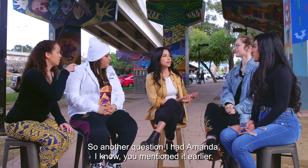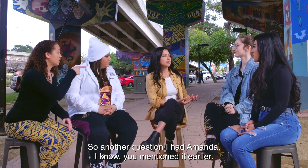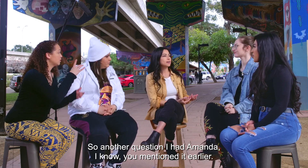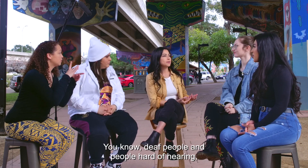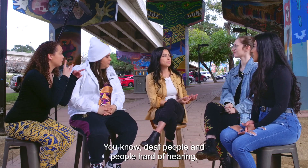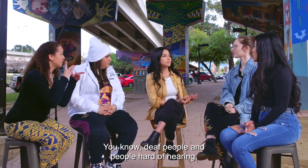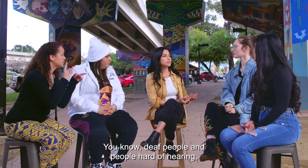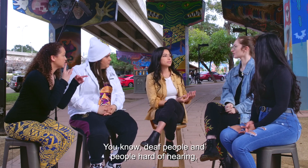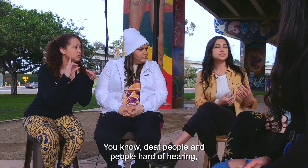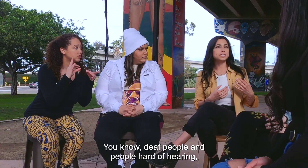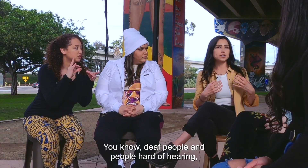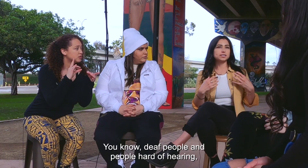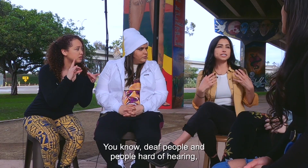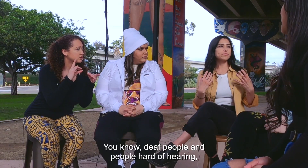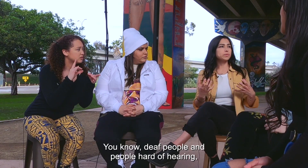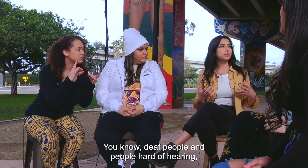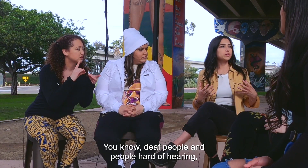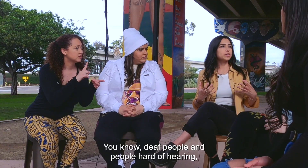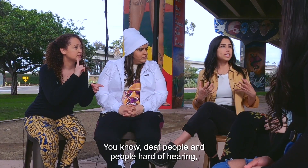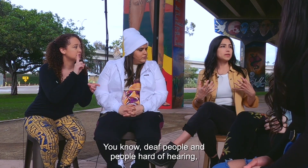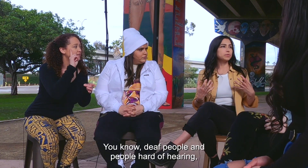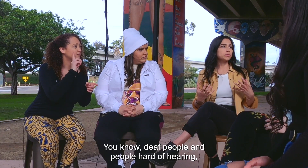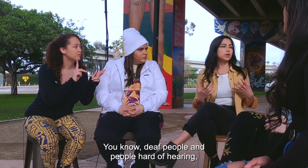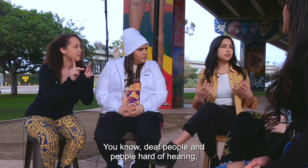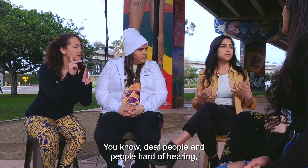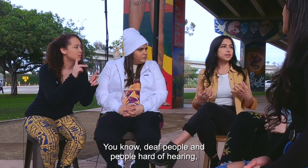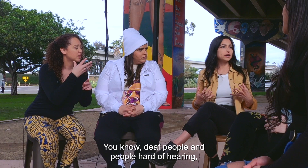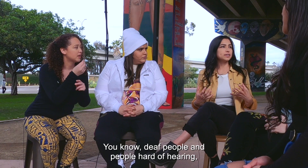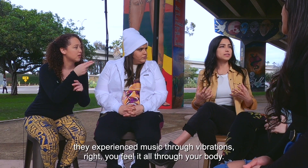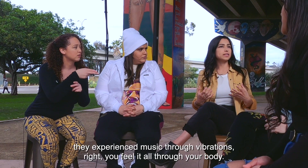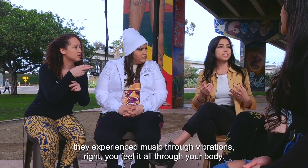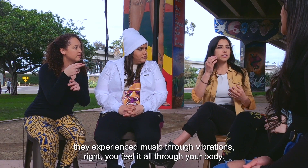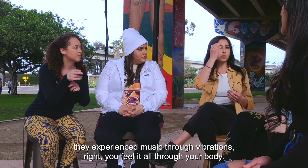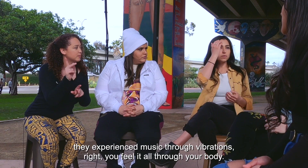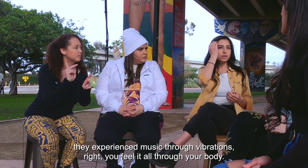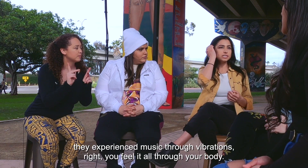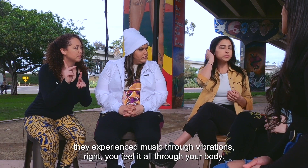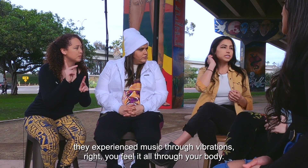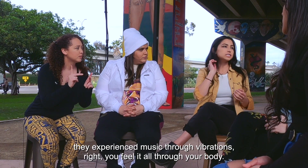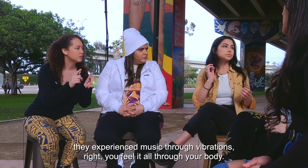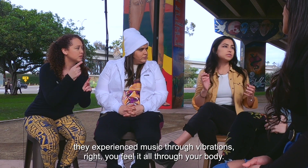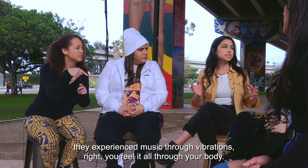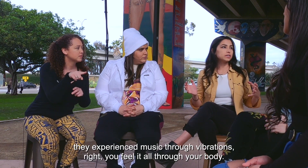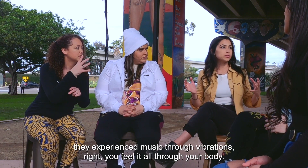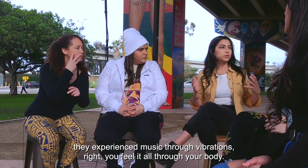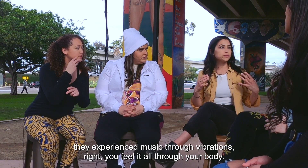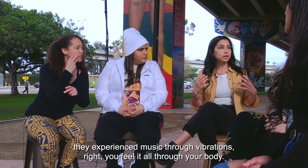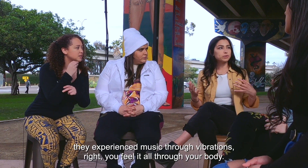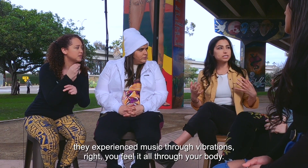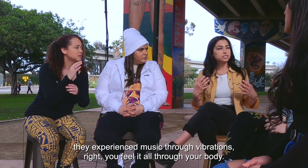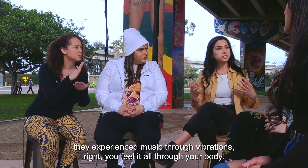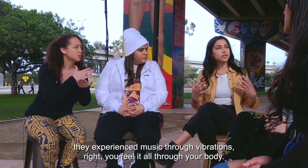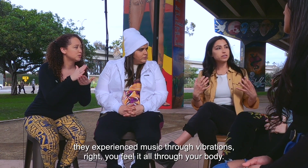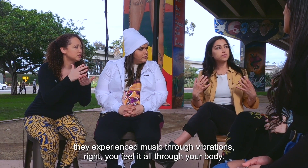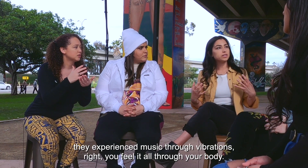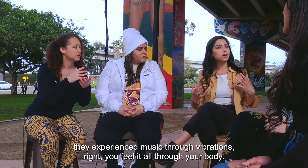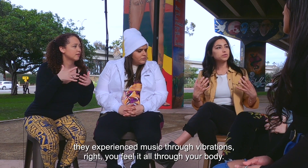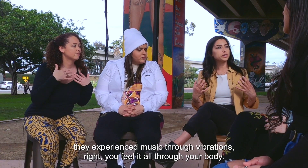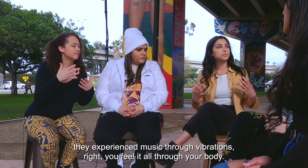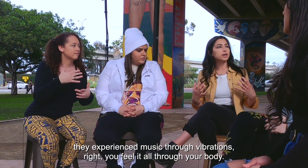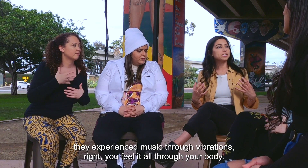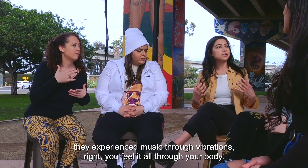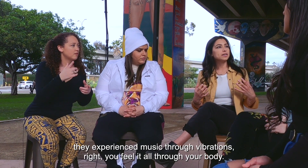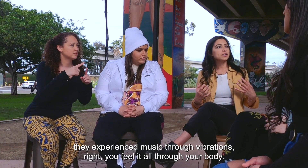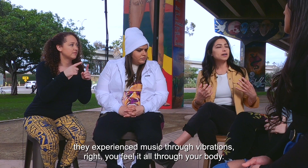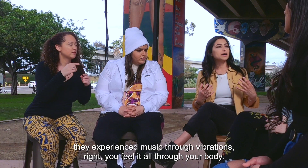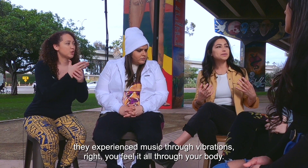earlier, deaf people and people hard of hearing, they experience music through vibrations, right? You feel it all